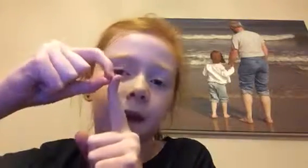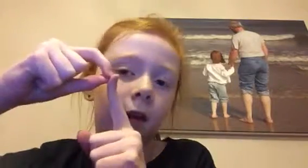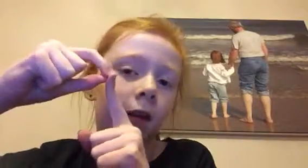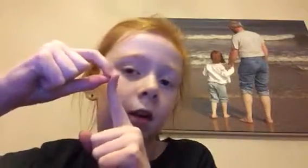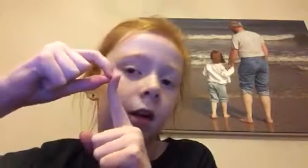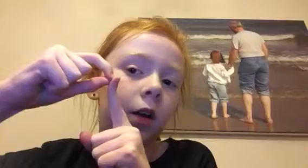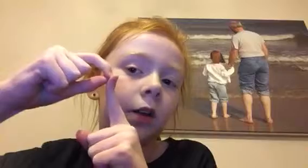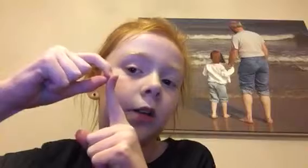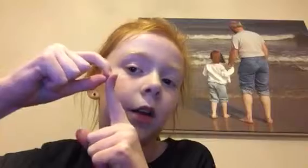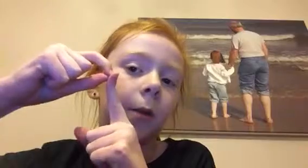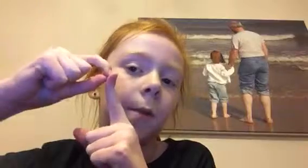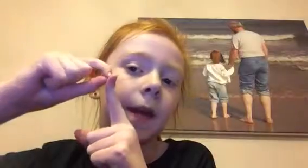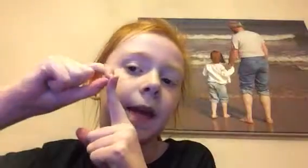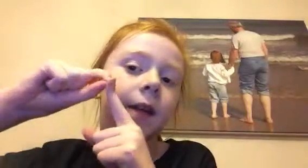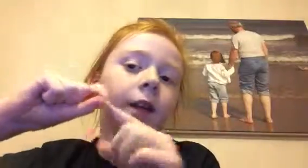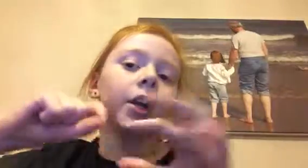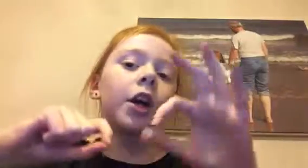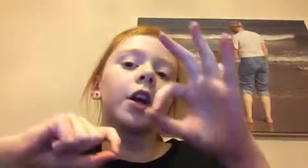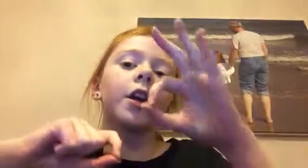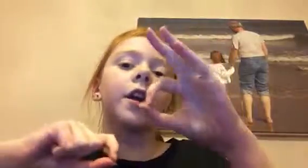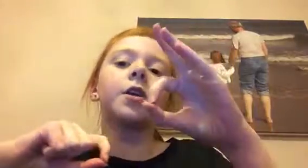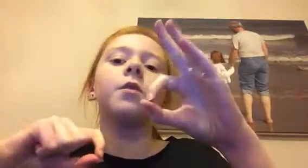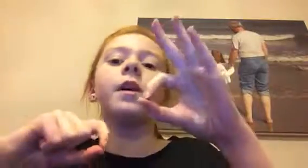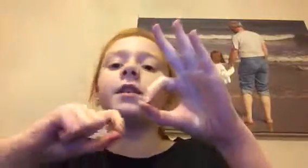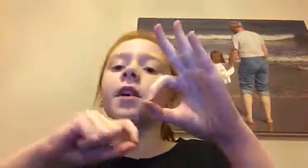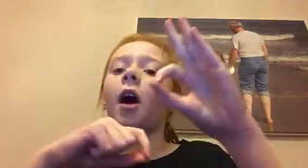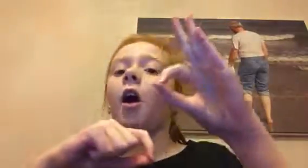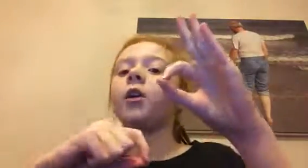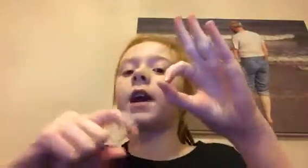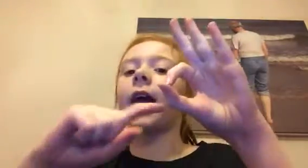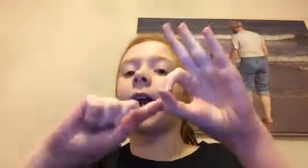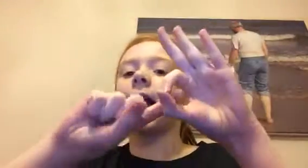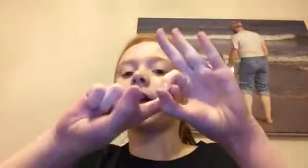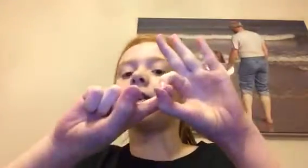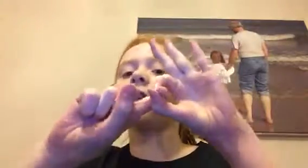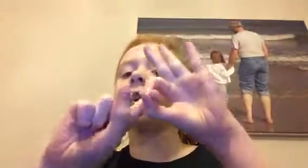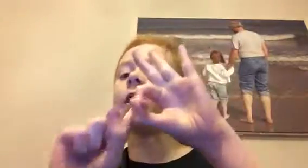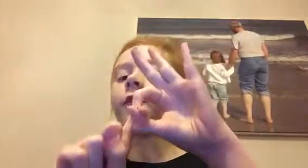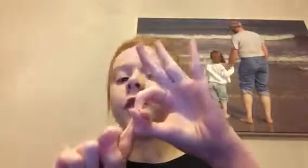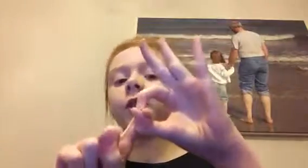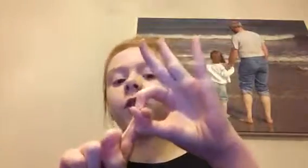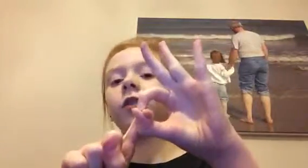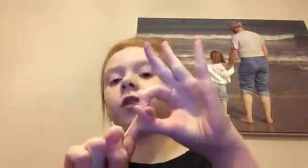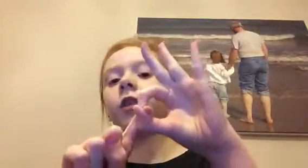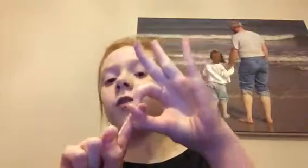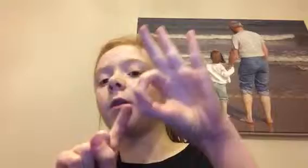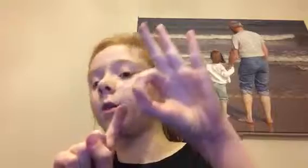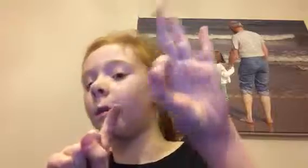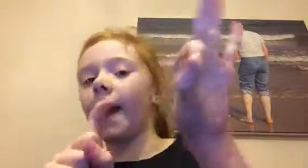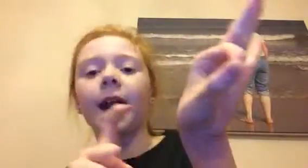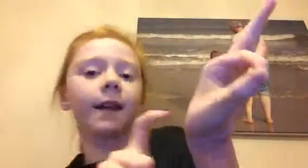so p q is a okay hand then you're just gonna from the back